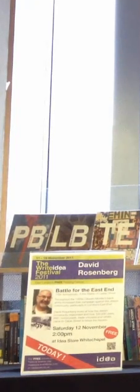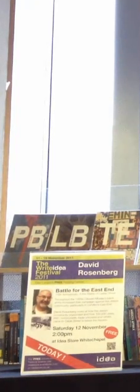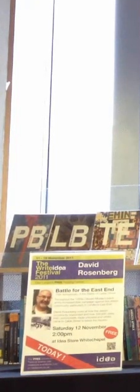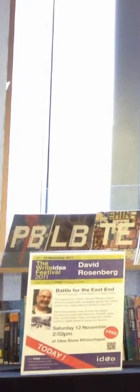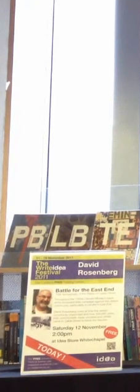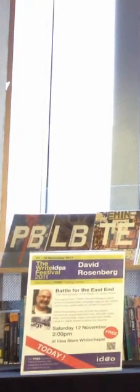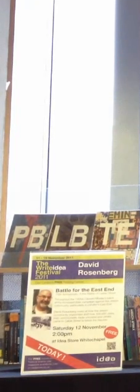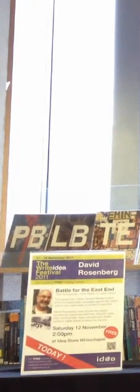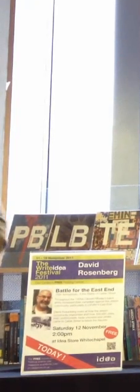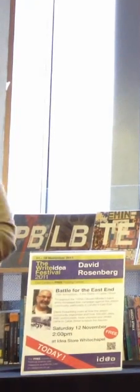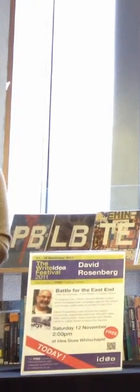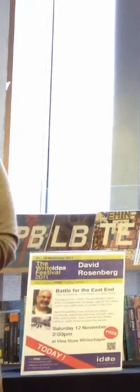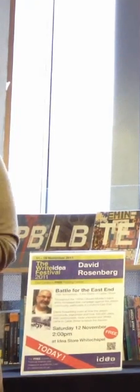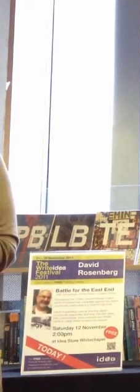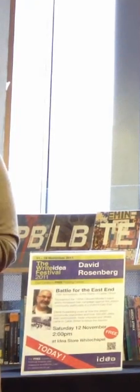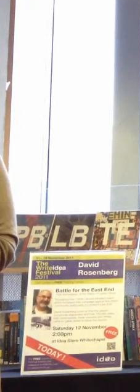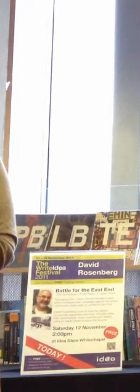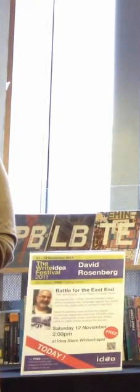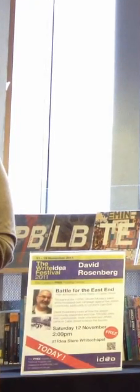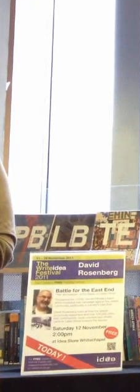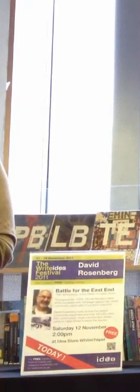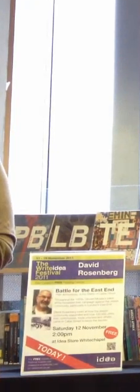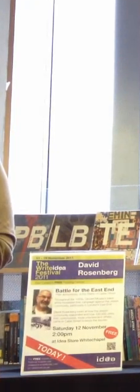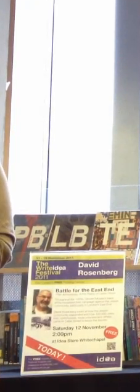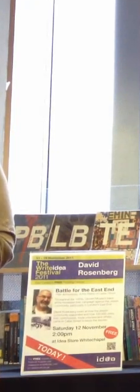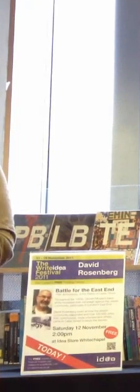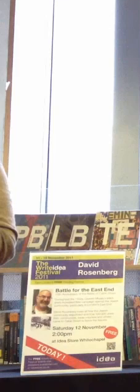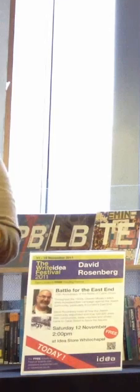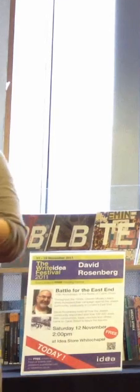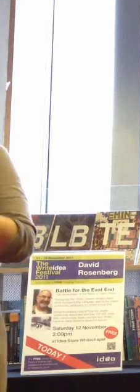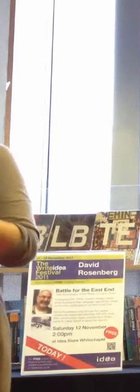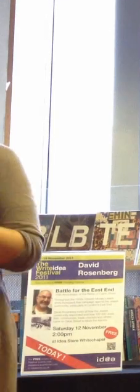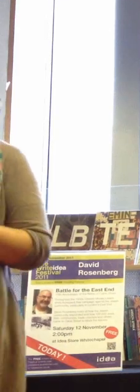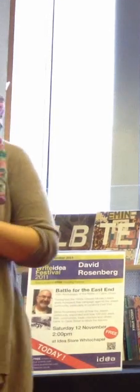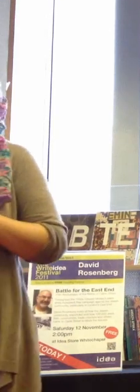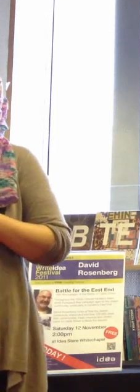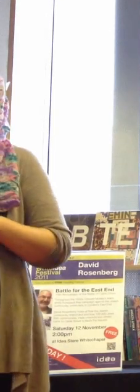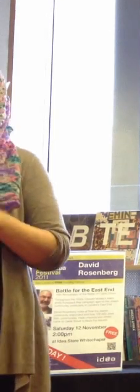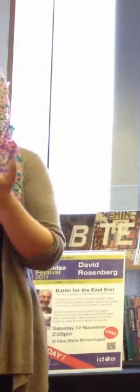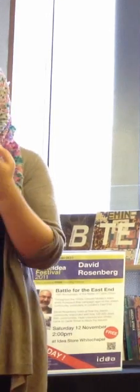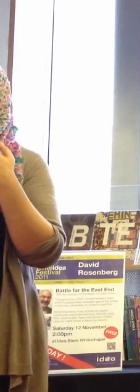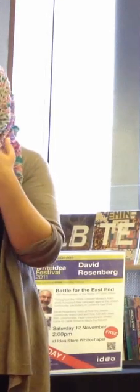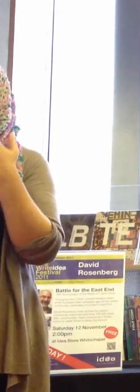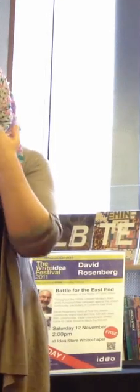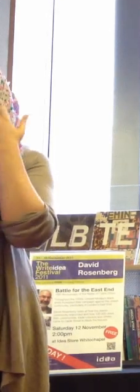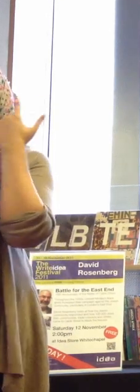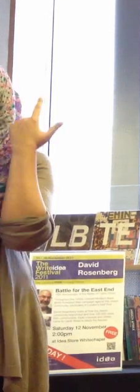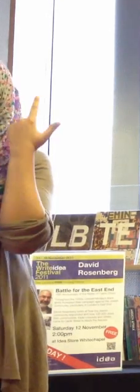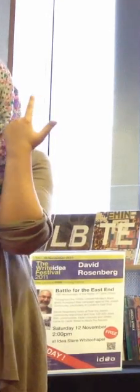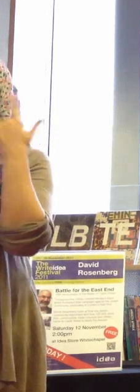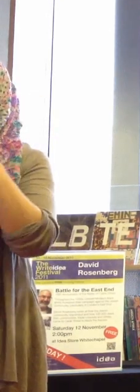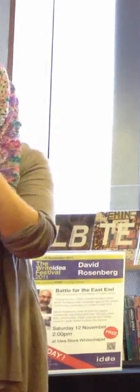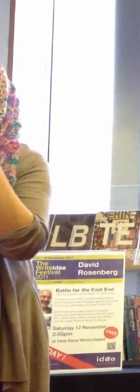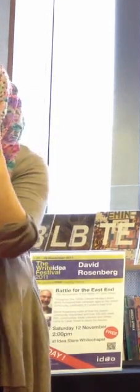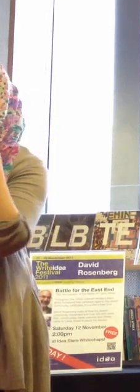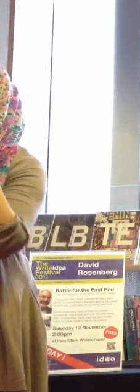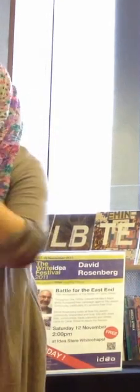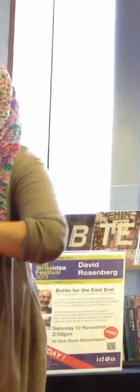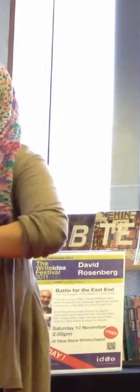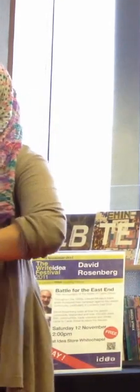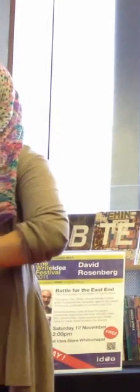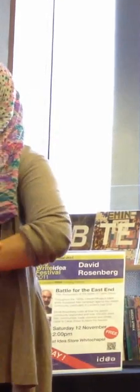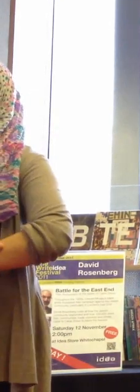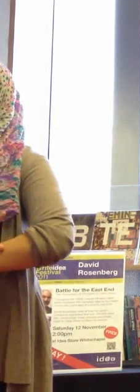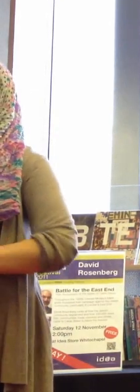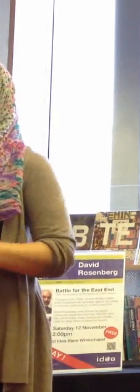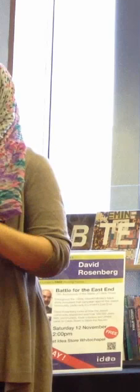William Joyce declared, "Jews are oriental sub-men, an incredible species of sub-humanity, a type of sub-human